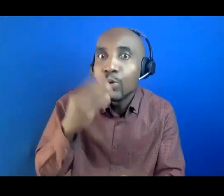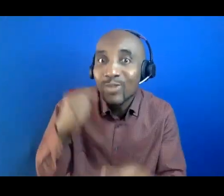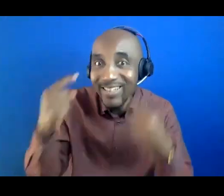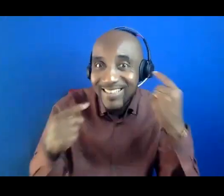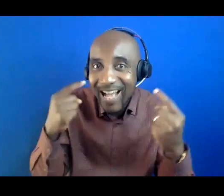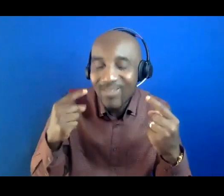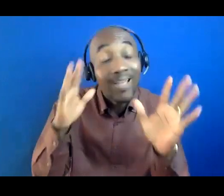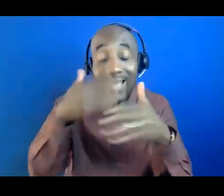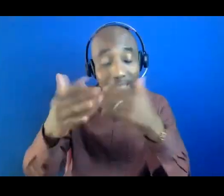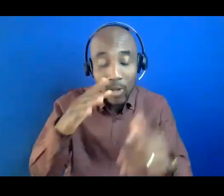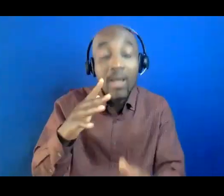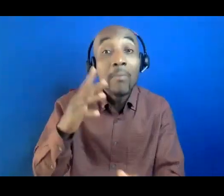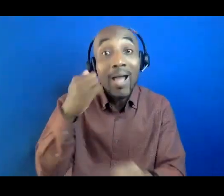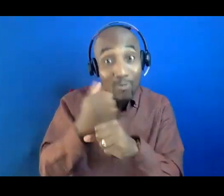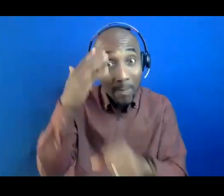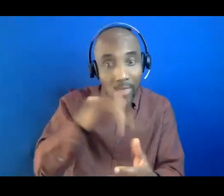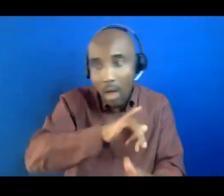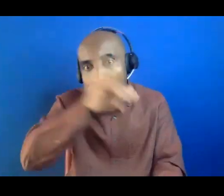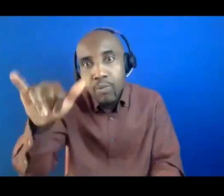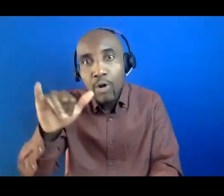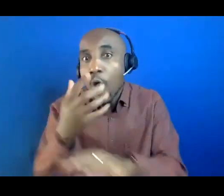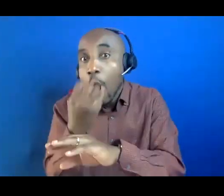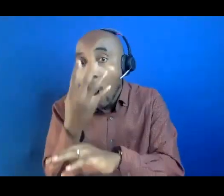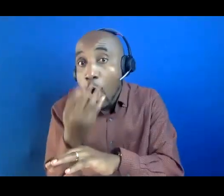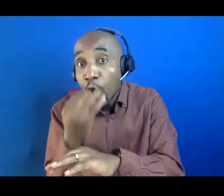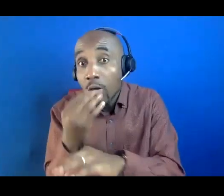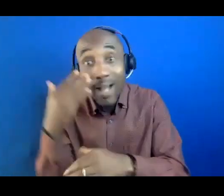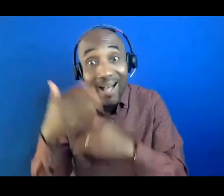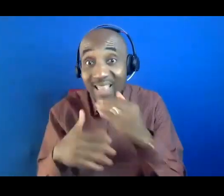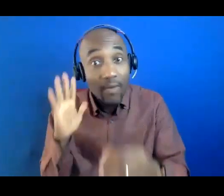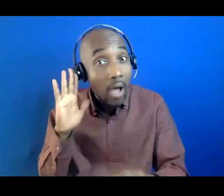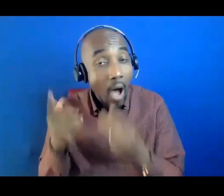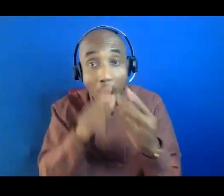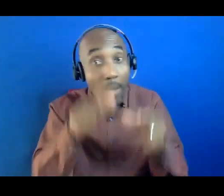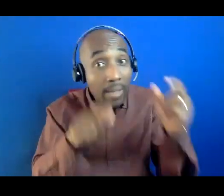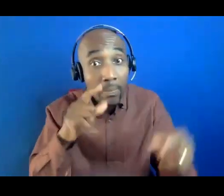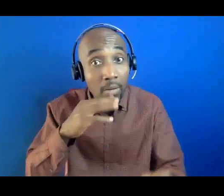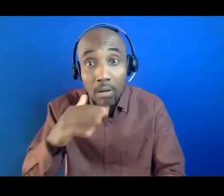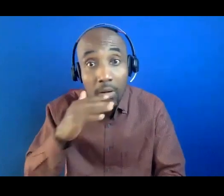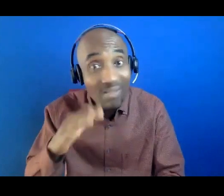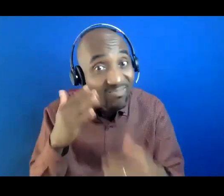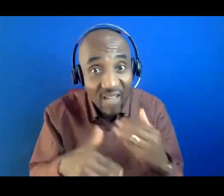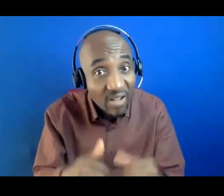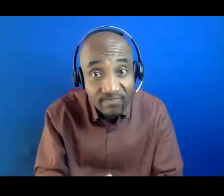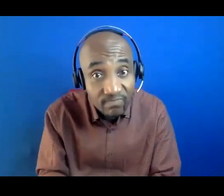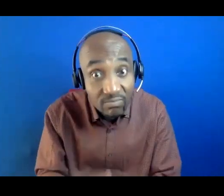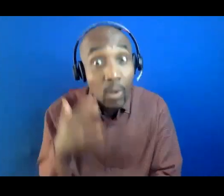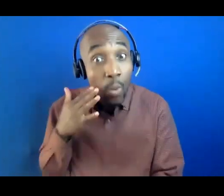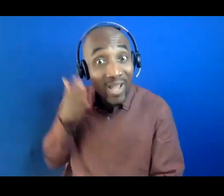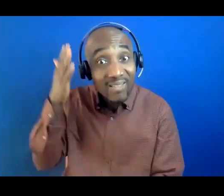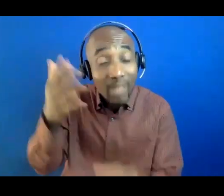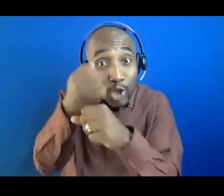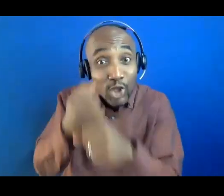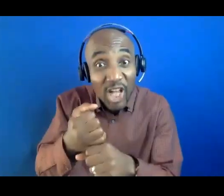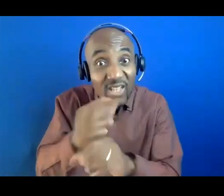grandma went back to Hong Kong, I didn't hear anyone else speak in tongues. In fact, when I went to church, no one at